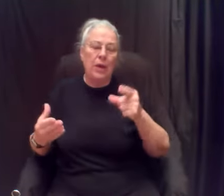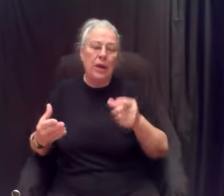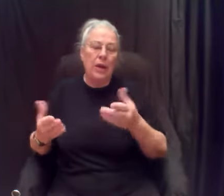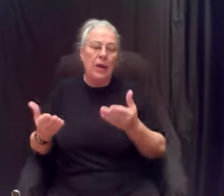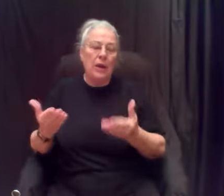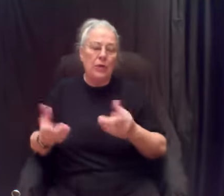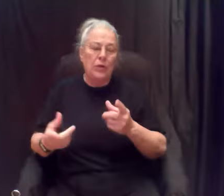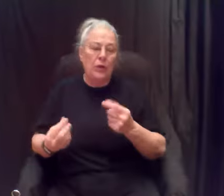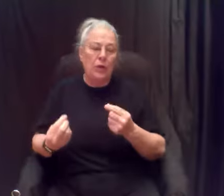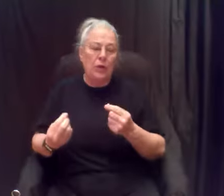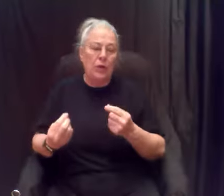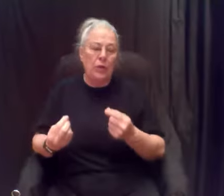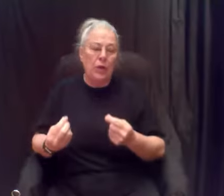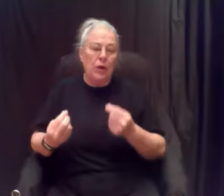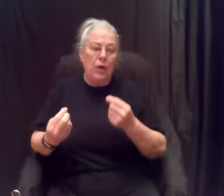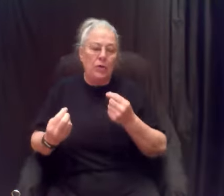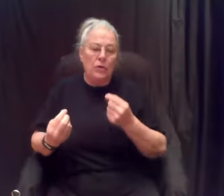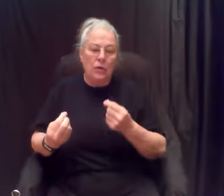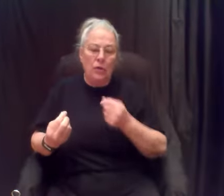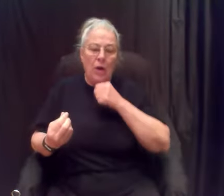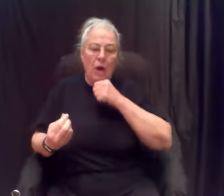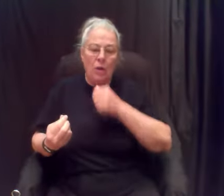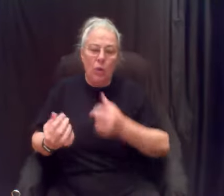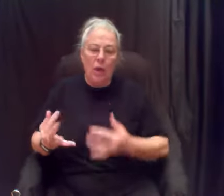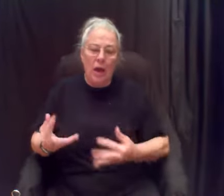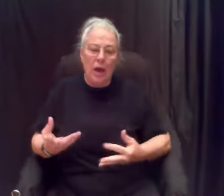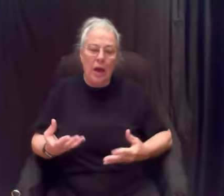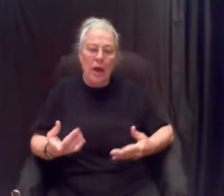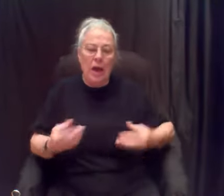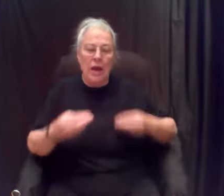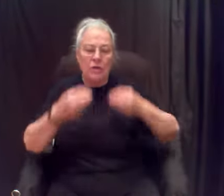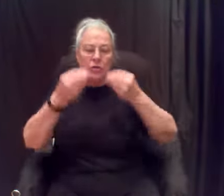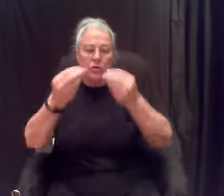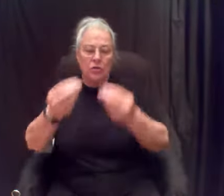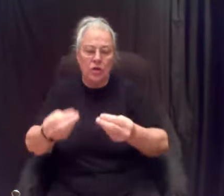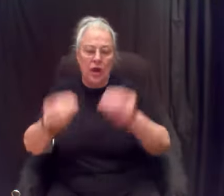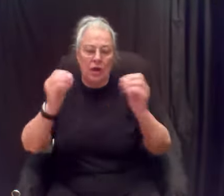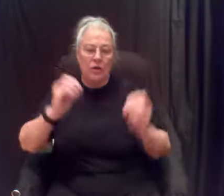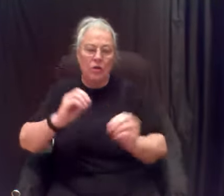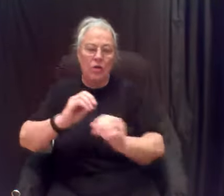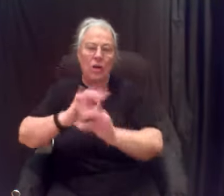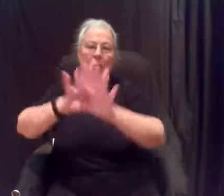may do. Do not wait to share guide